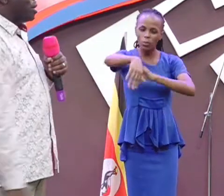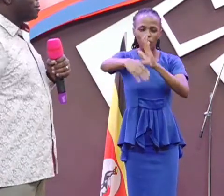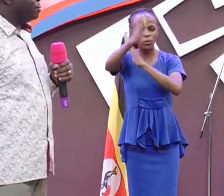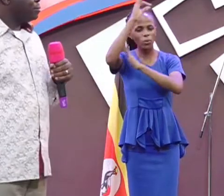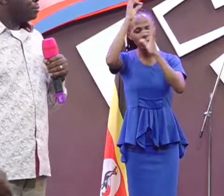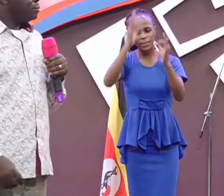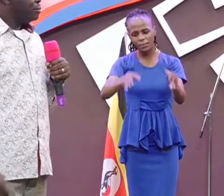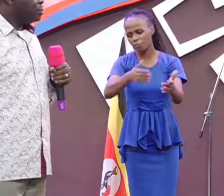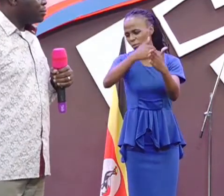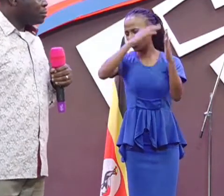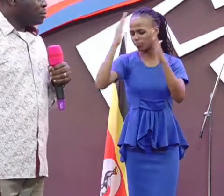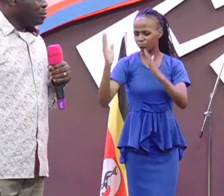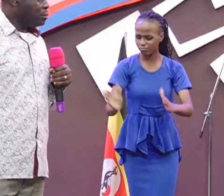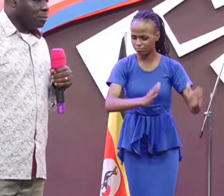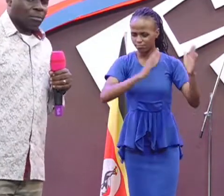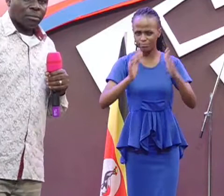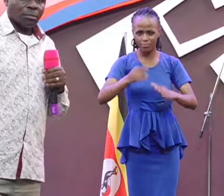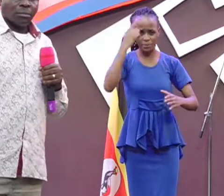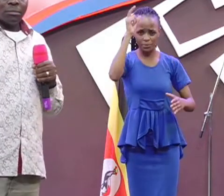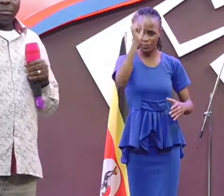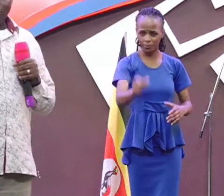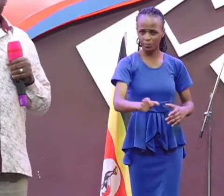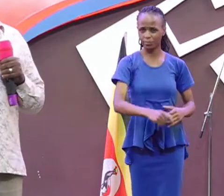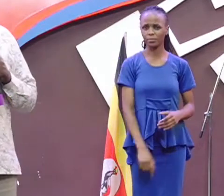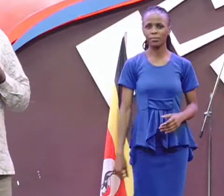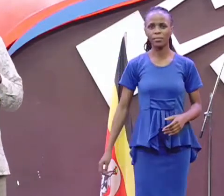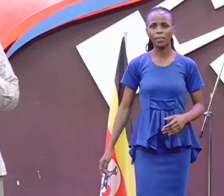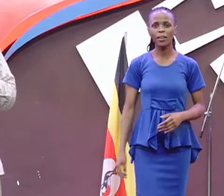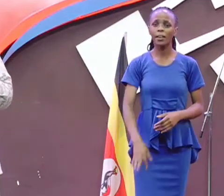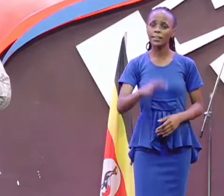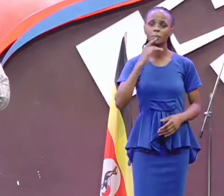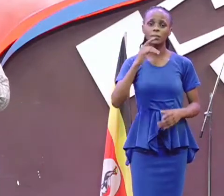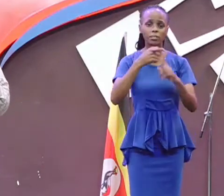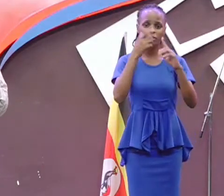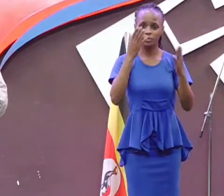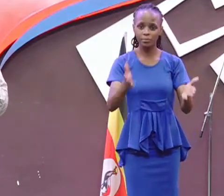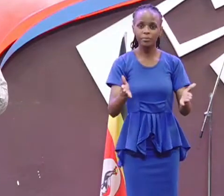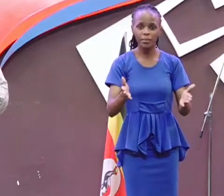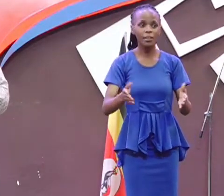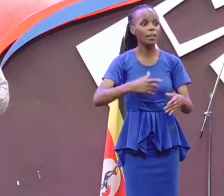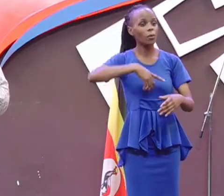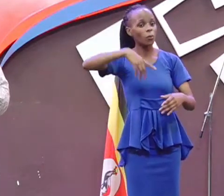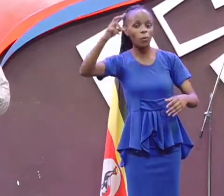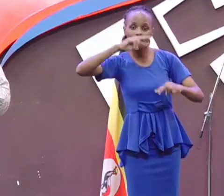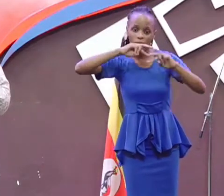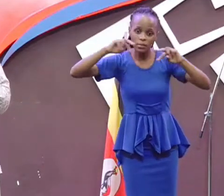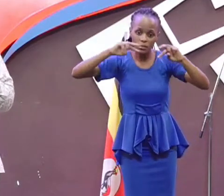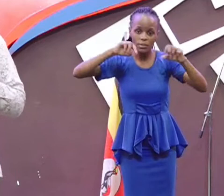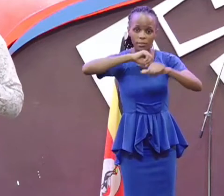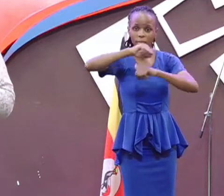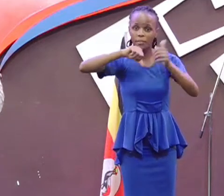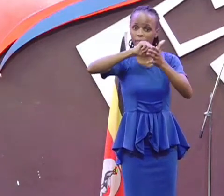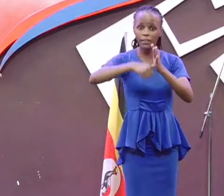nurtured will miss out to every divine thing that was prepared for him. I speak it here. Go and make